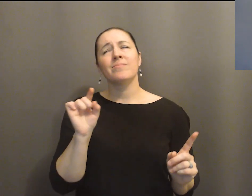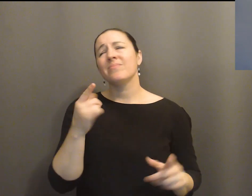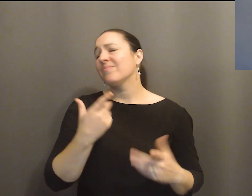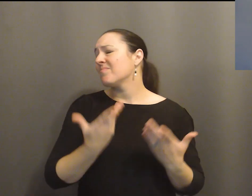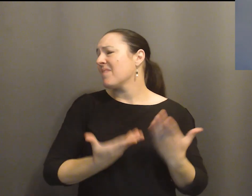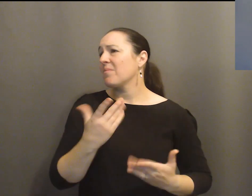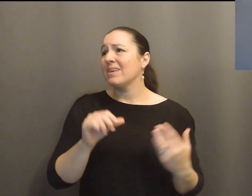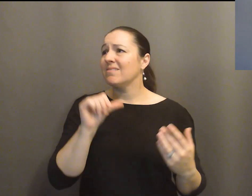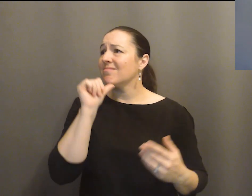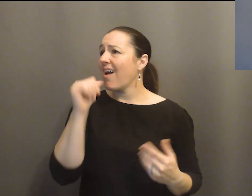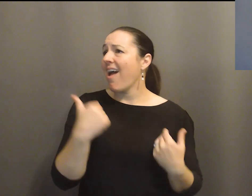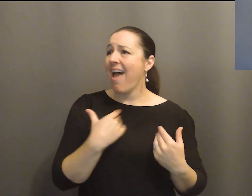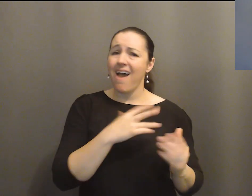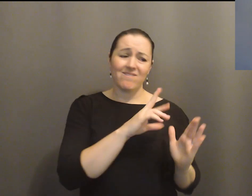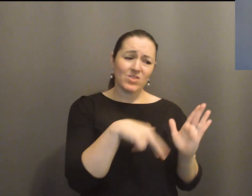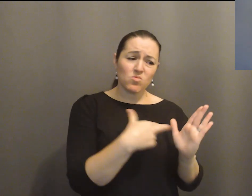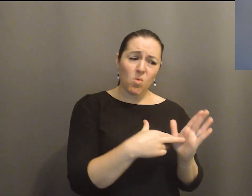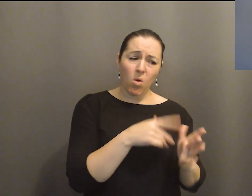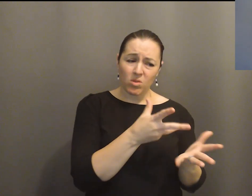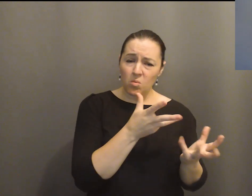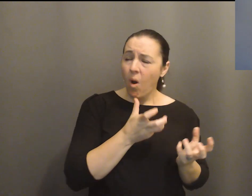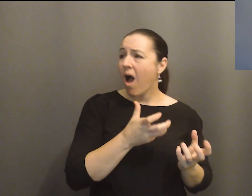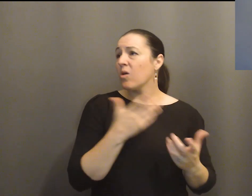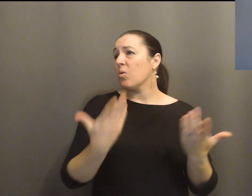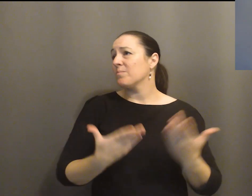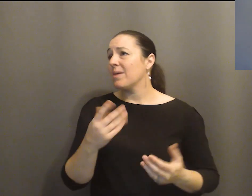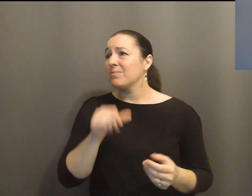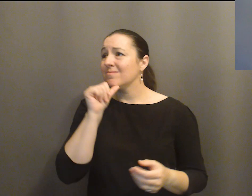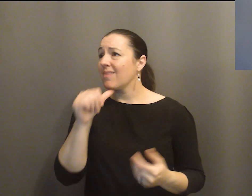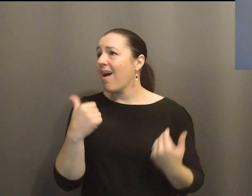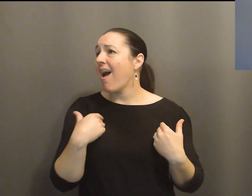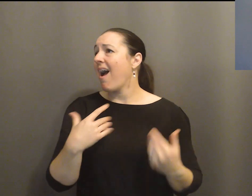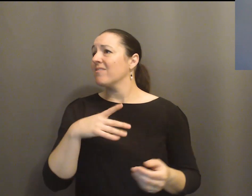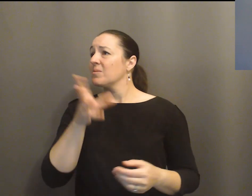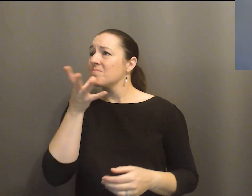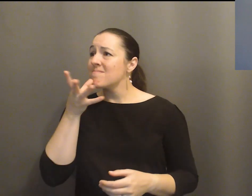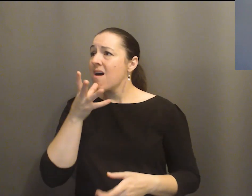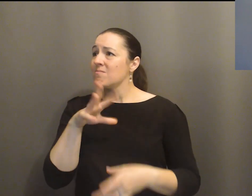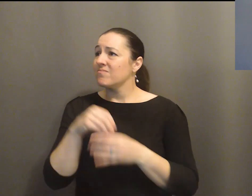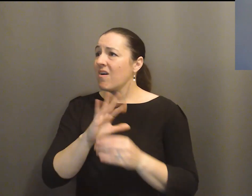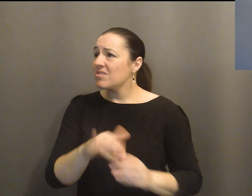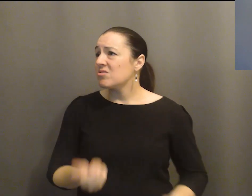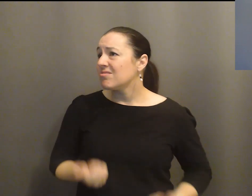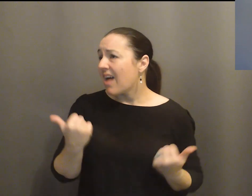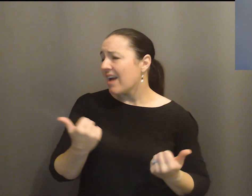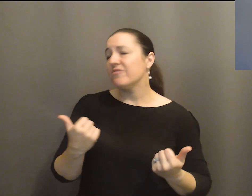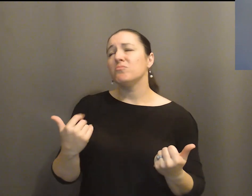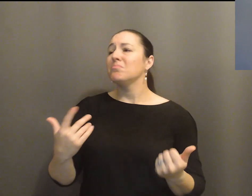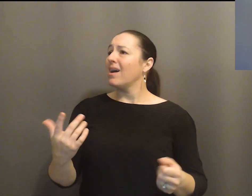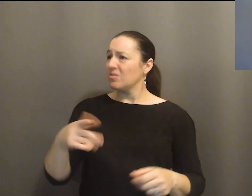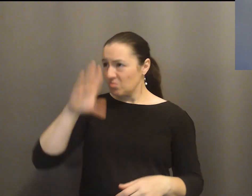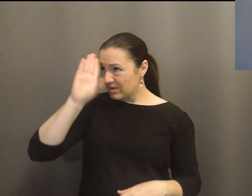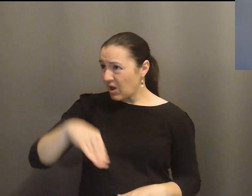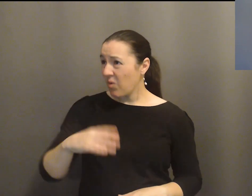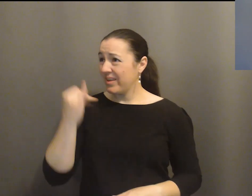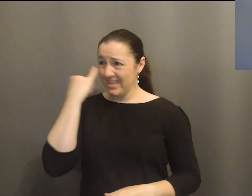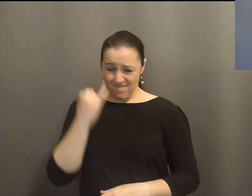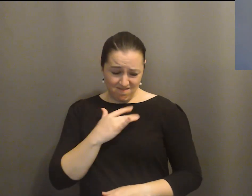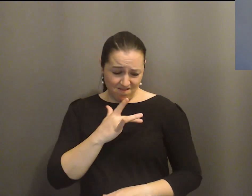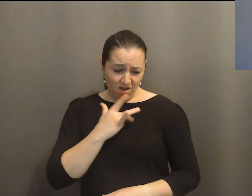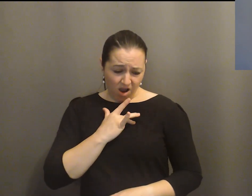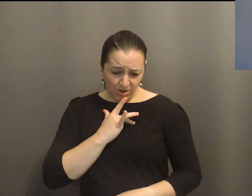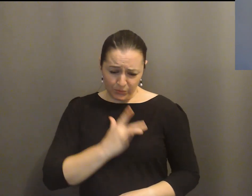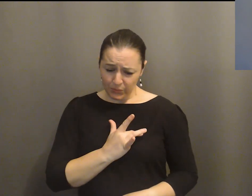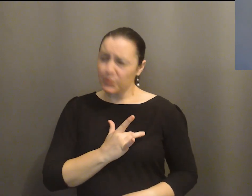might not have That role They may not have That mother That's present in their lives But Lord we know That there's not a single hole That you cannot fill Lord